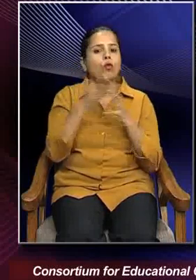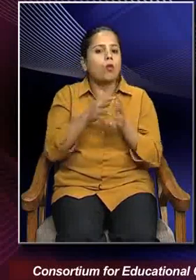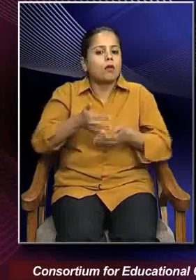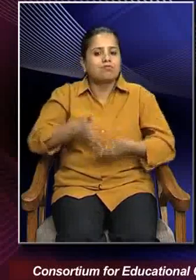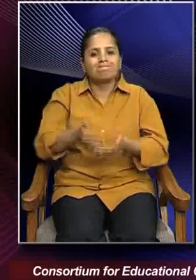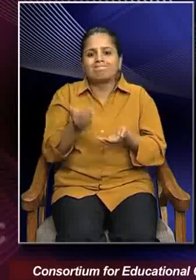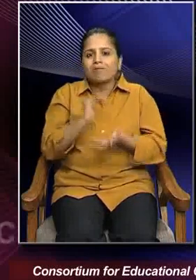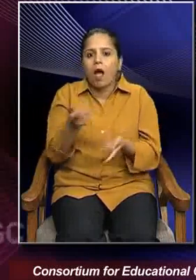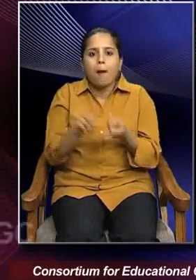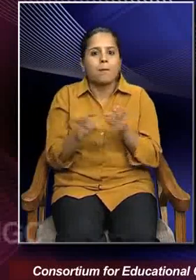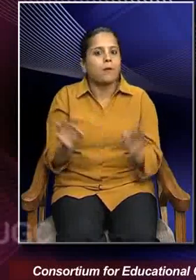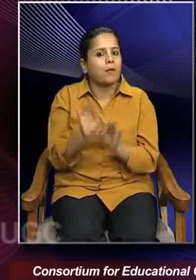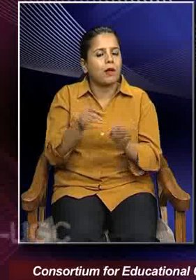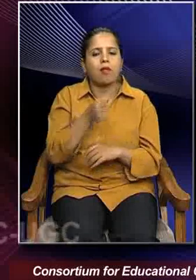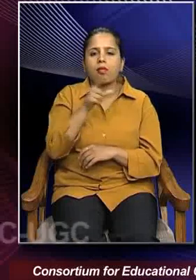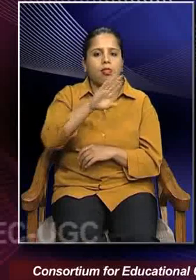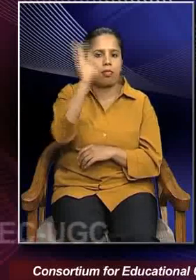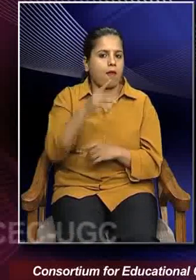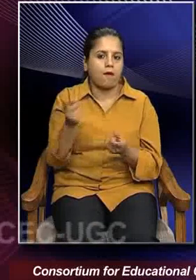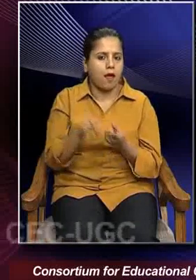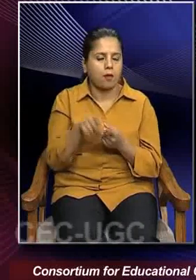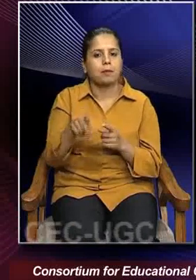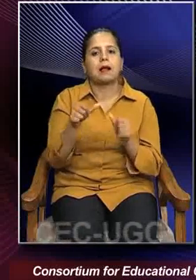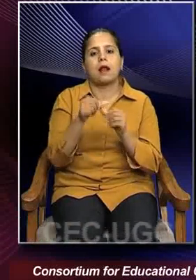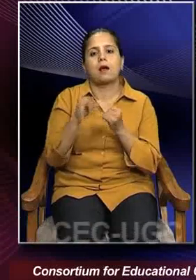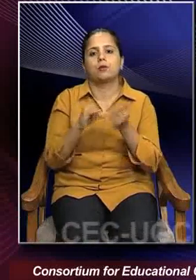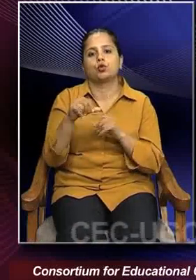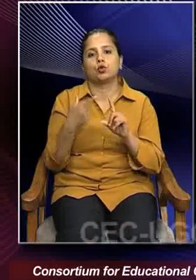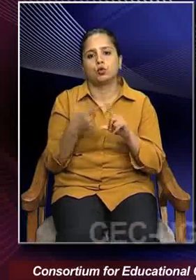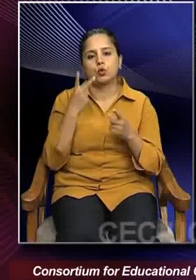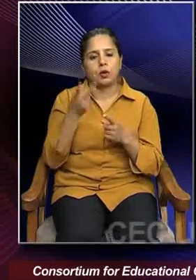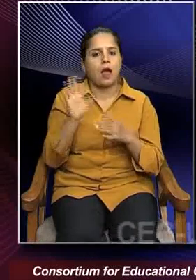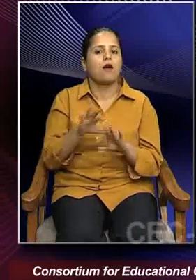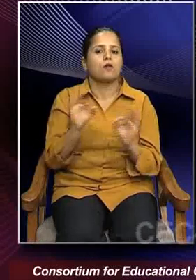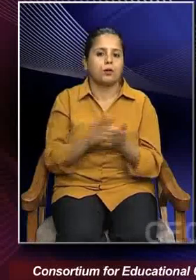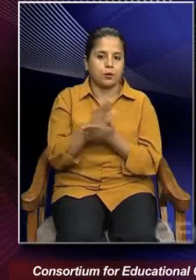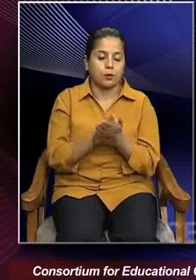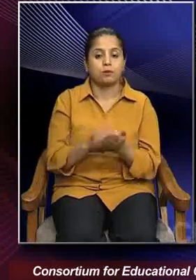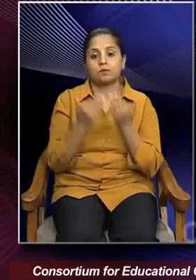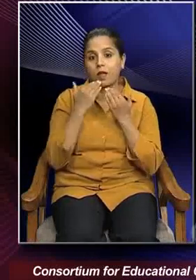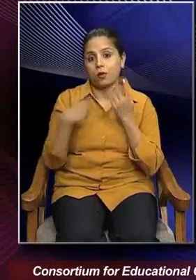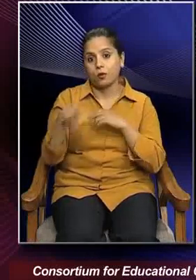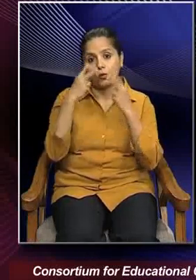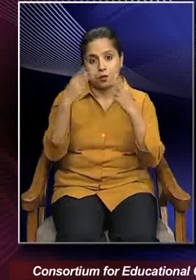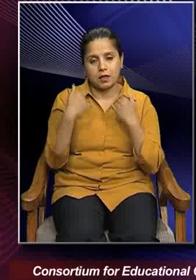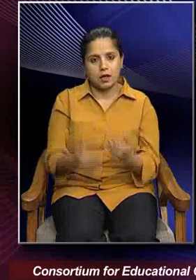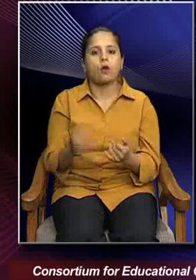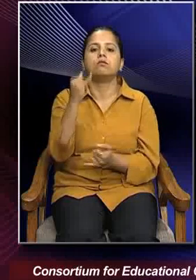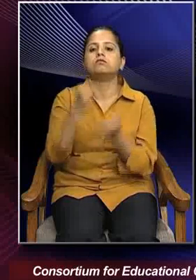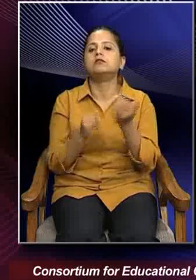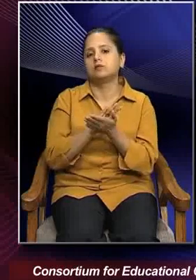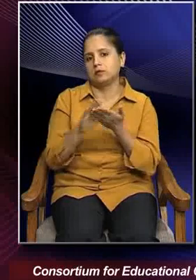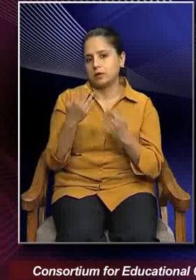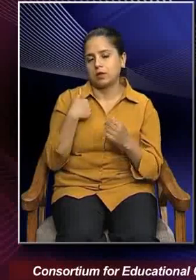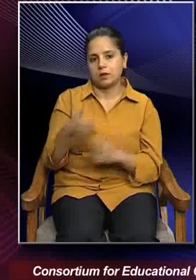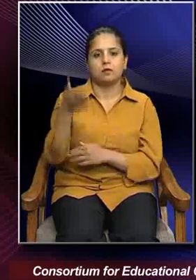happen. So, it is absolute non-existence. So, thank you viewers. With this, we come to an end of